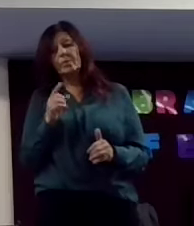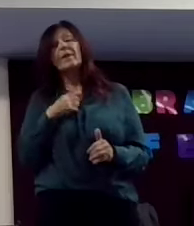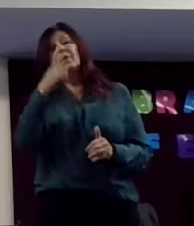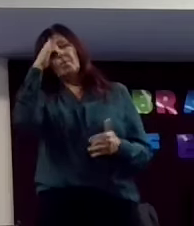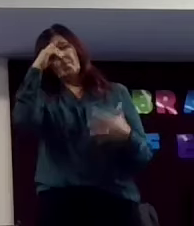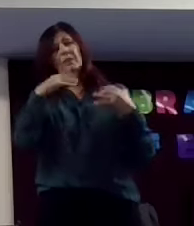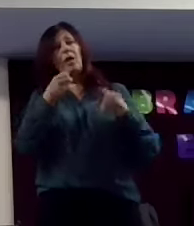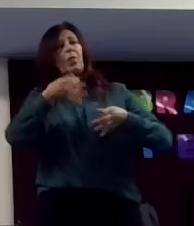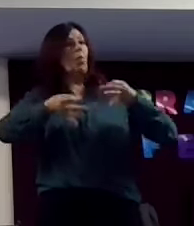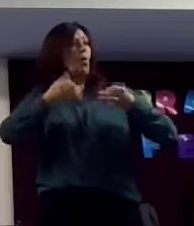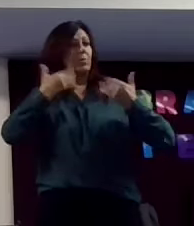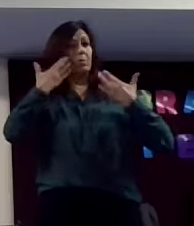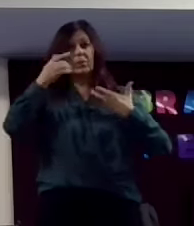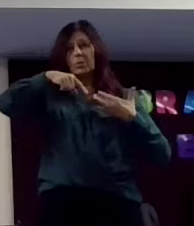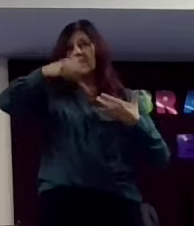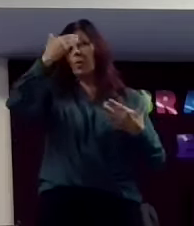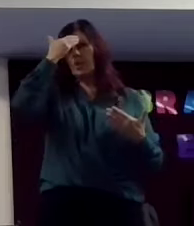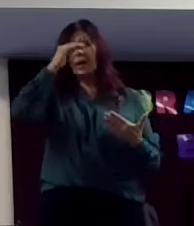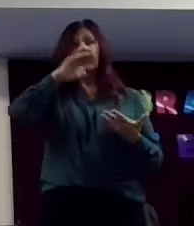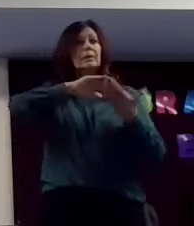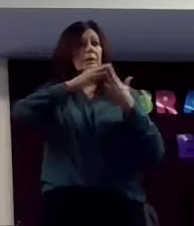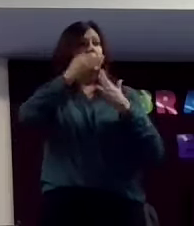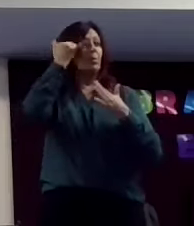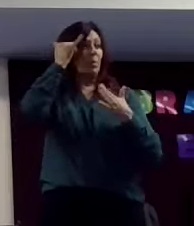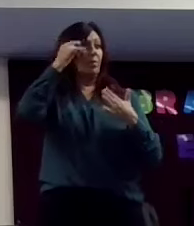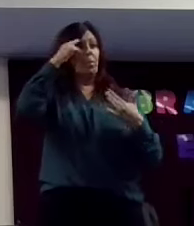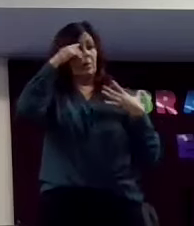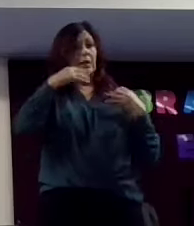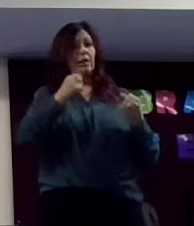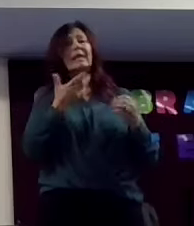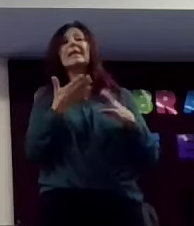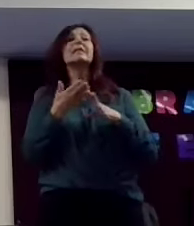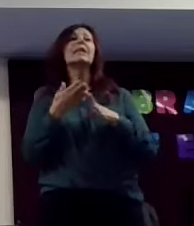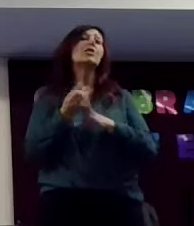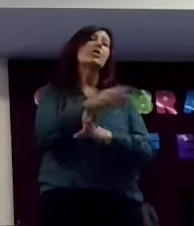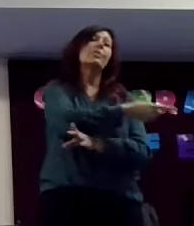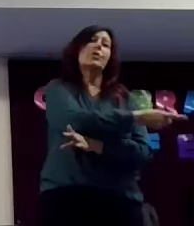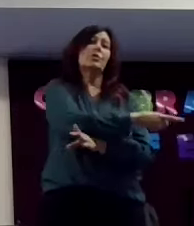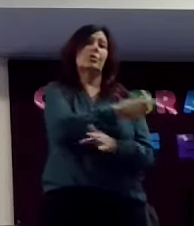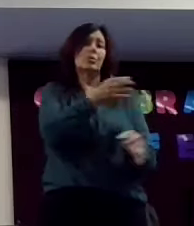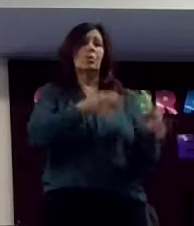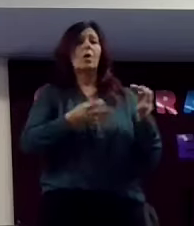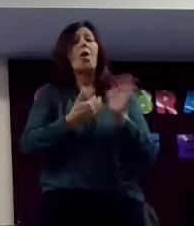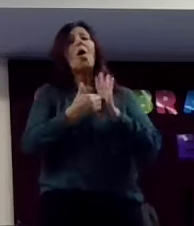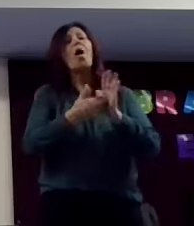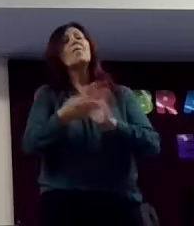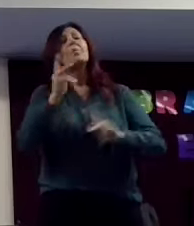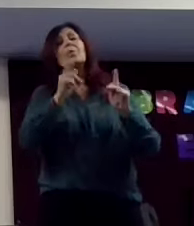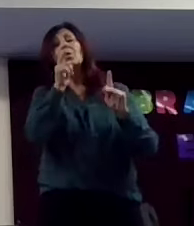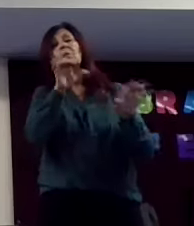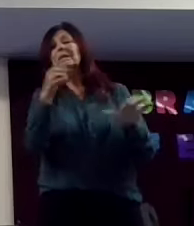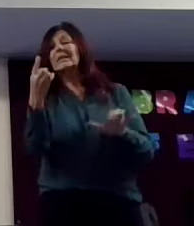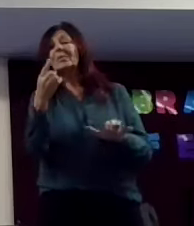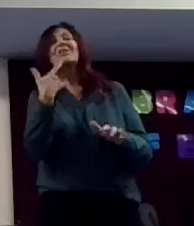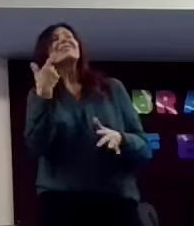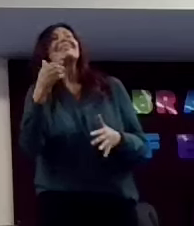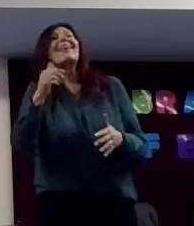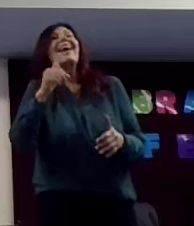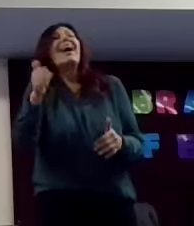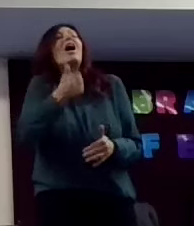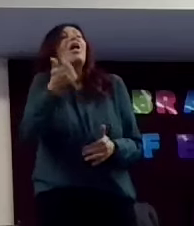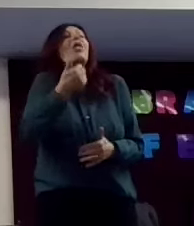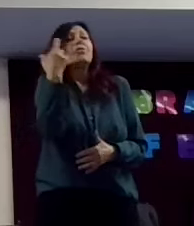mental health court, I don't know if everybody knows that, in the city of Buffalo, and it's a diversion court, because oftentimes people that commit crimes, they have some underlying problem,